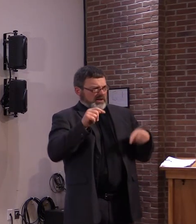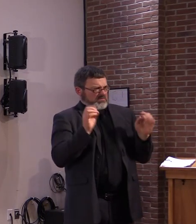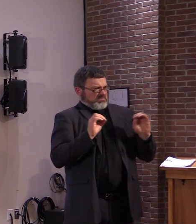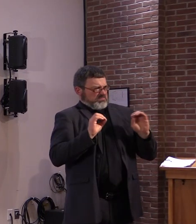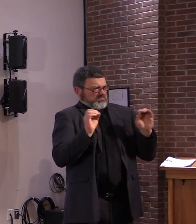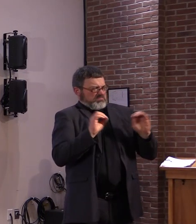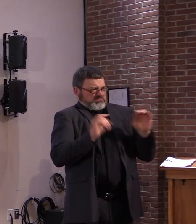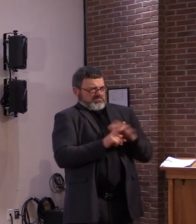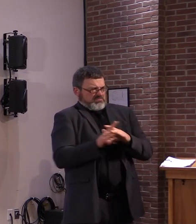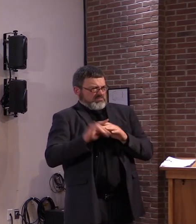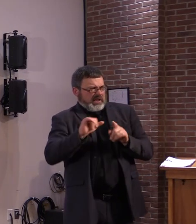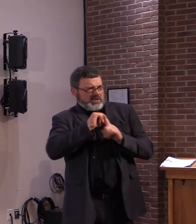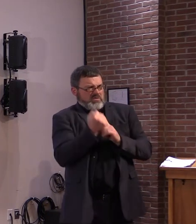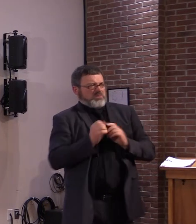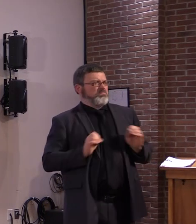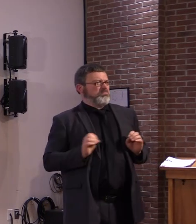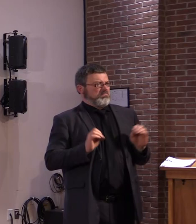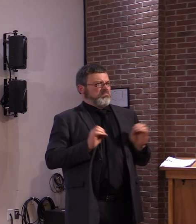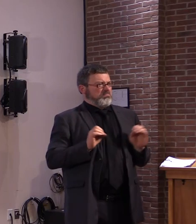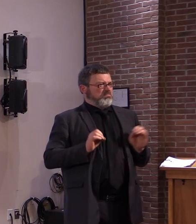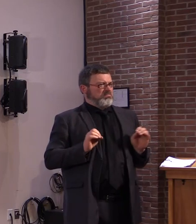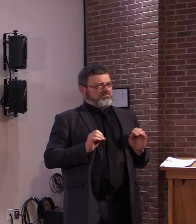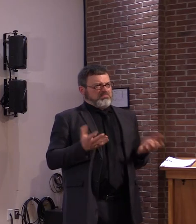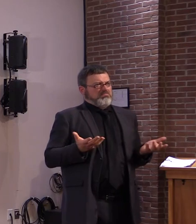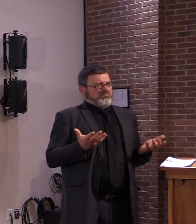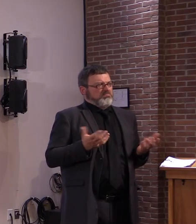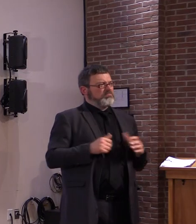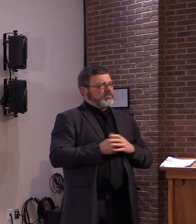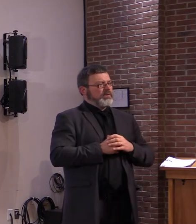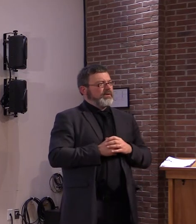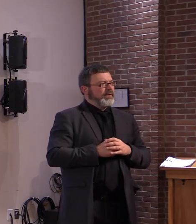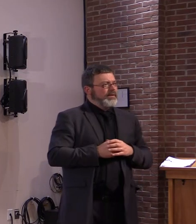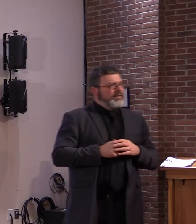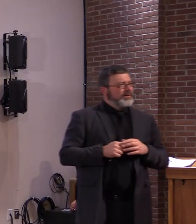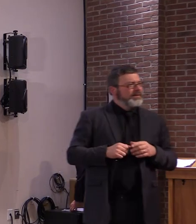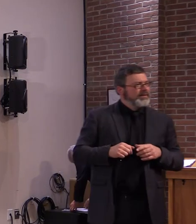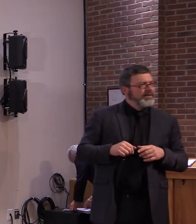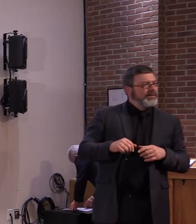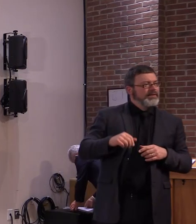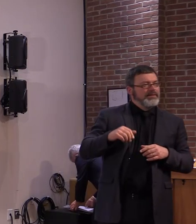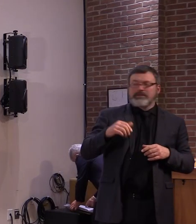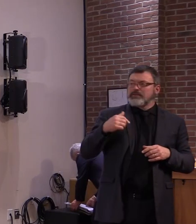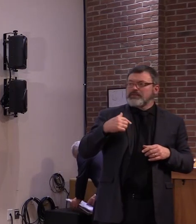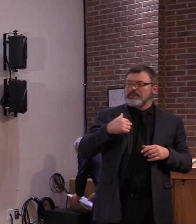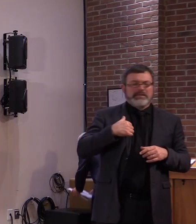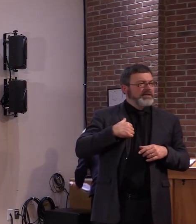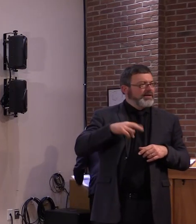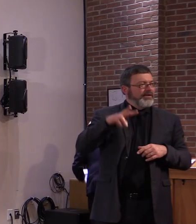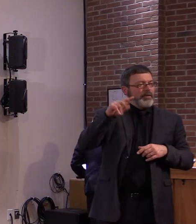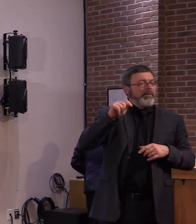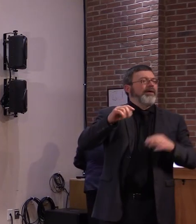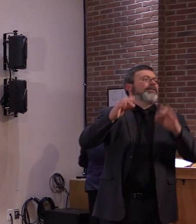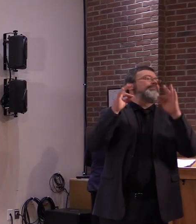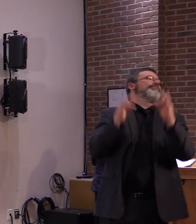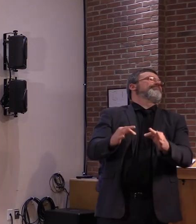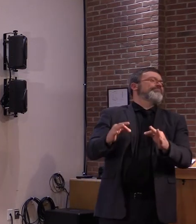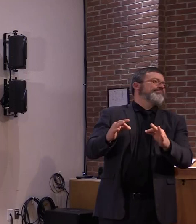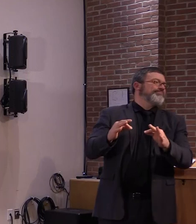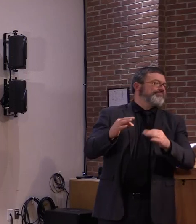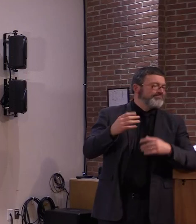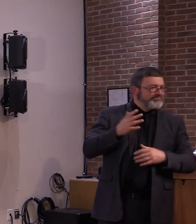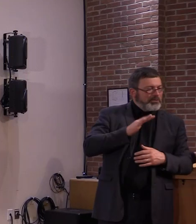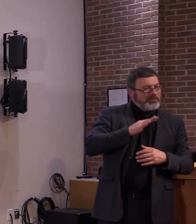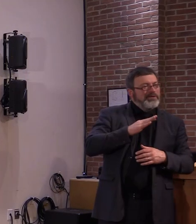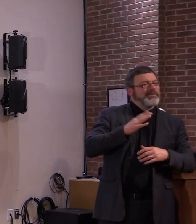don't. Well, I don't know. That's a great thing about Vermont. I mean, you know, we're pretty much polite and on the up and up up here, but it's